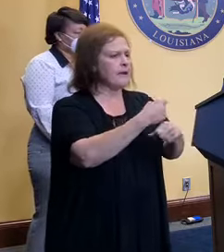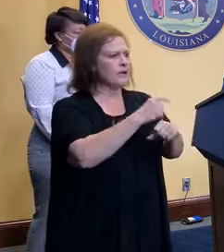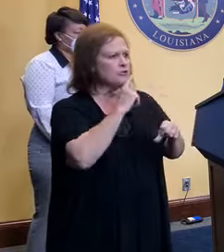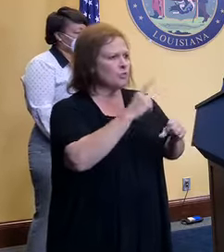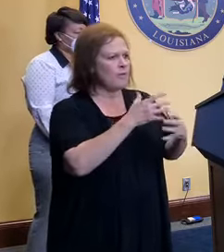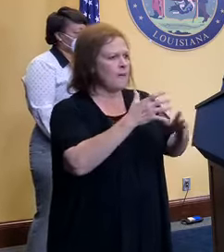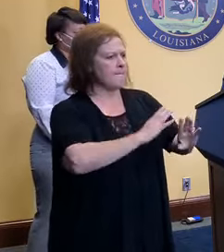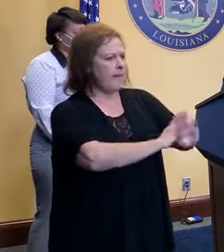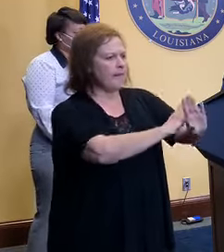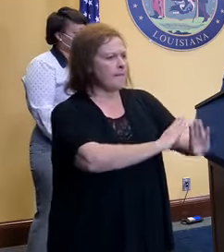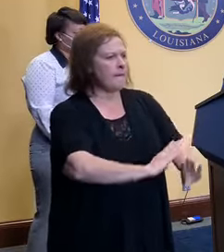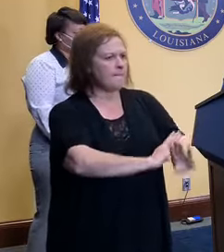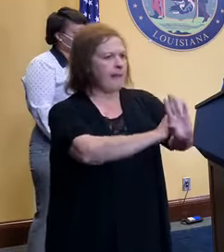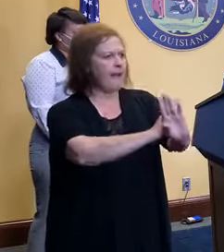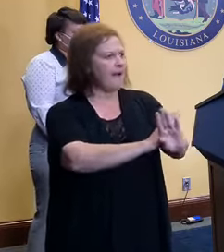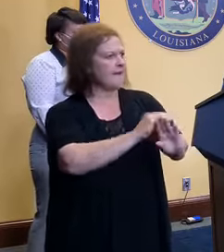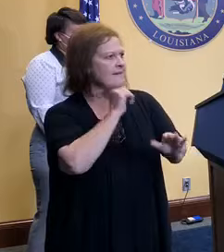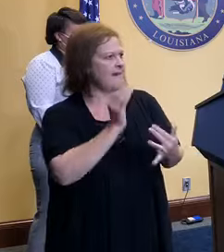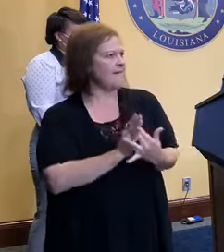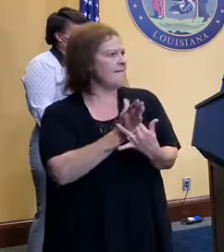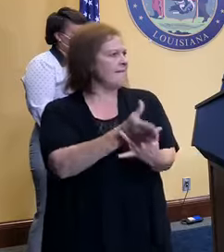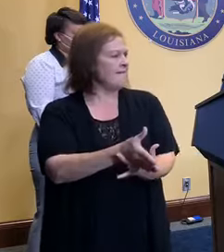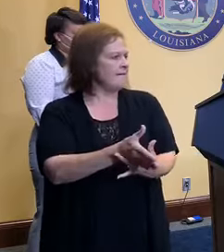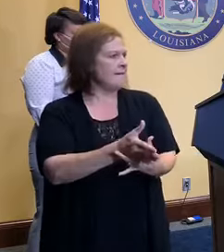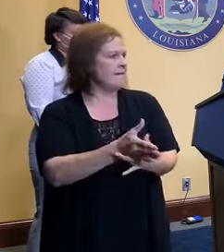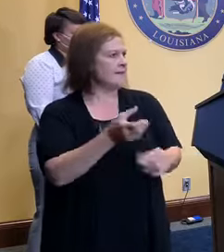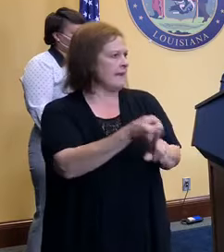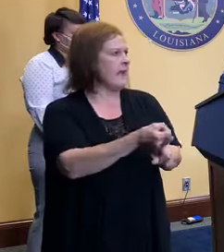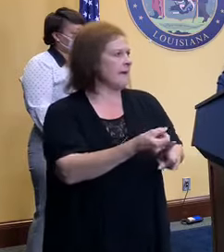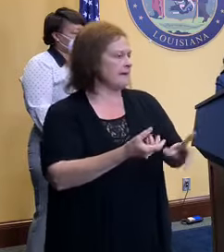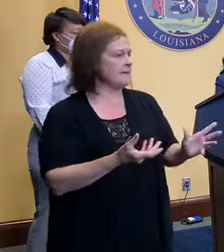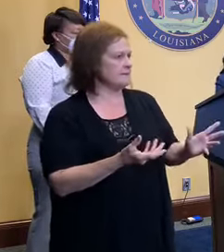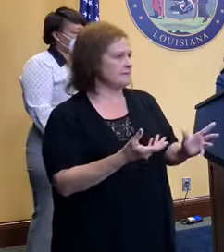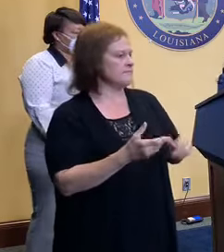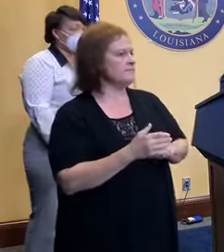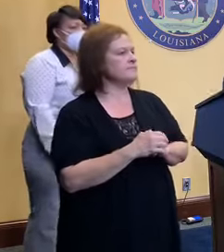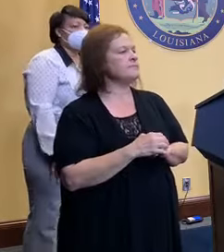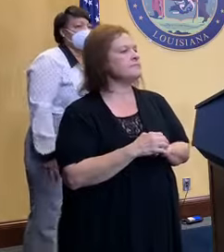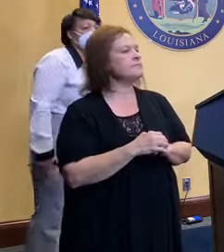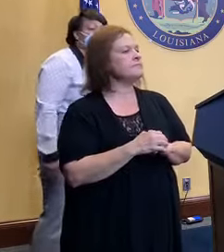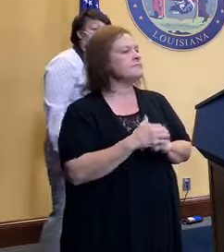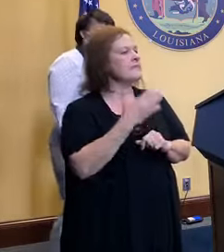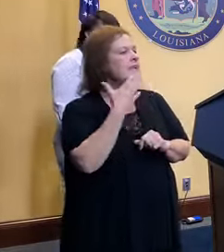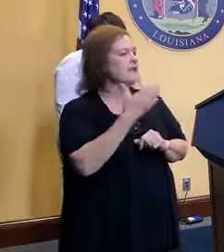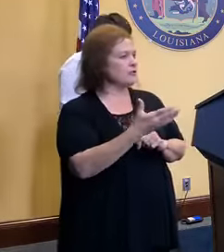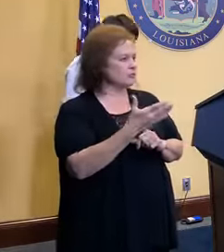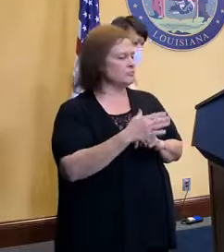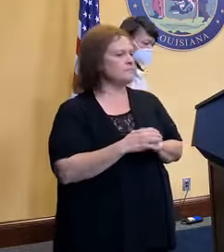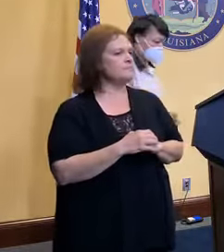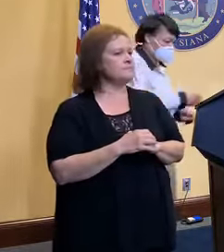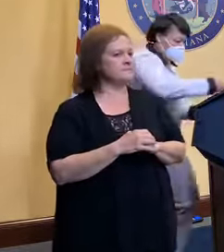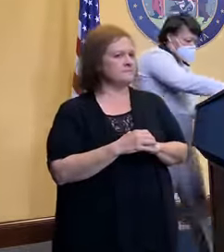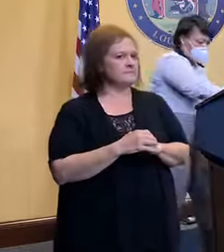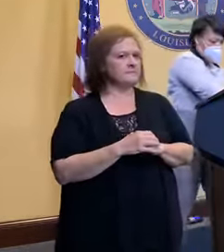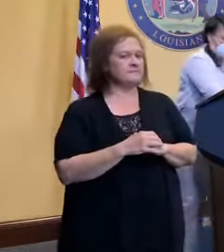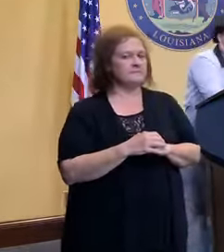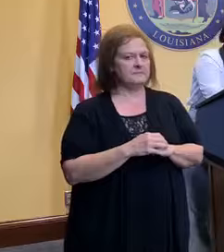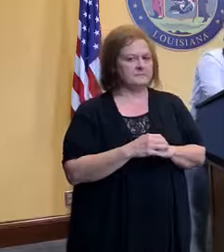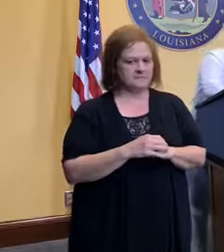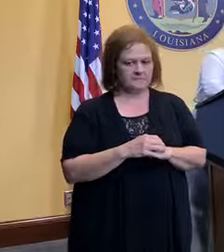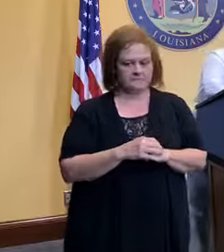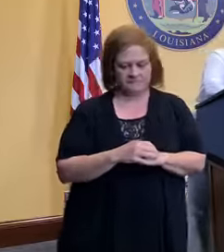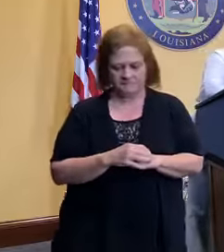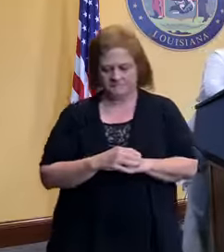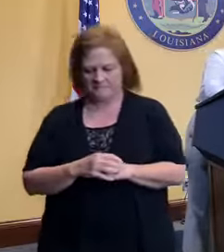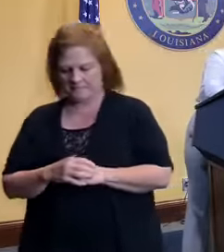measuring system, we are comfortable in our position now. Okay, well, thank you all so much. Yeah, Mayor.